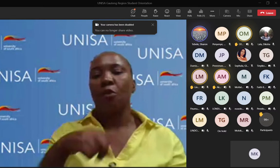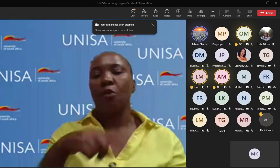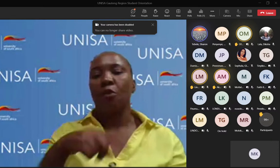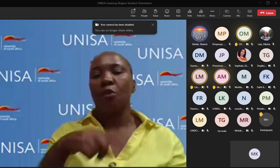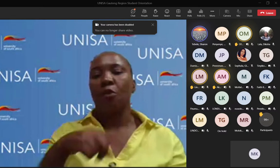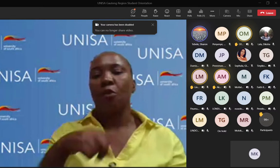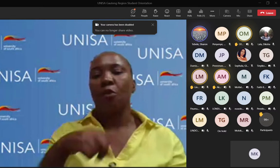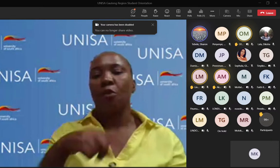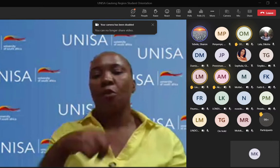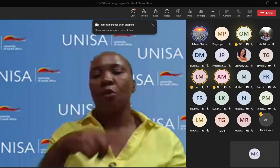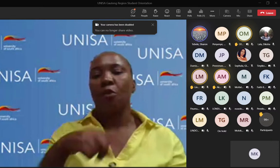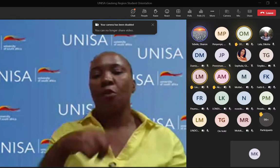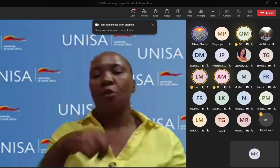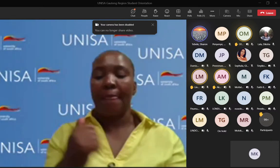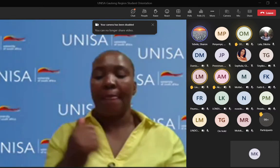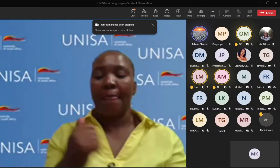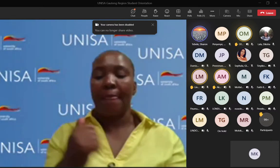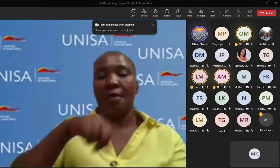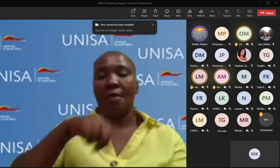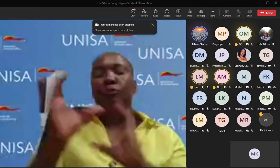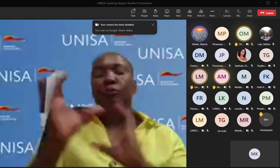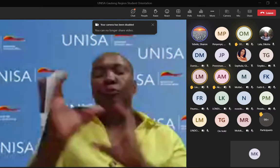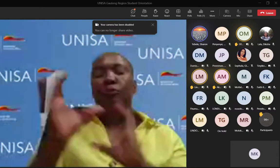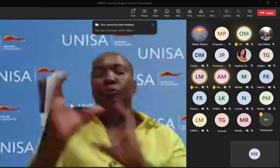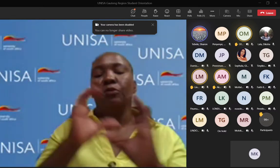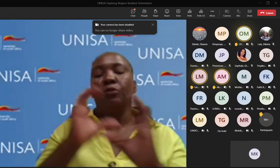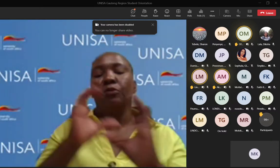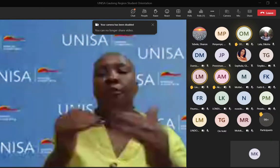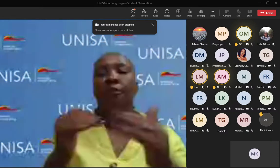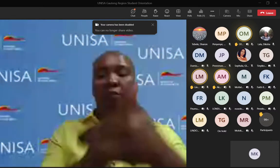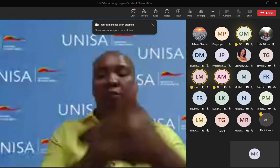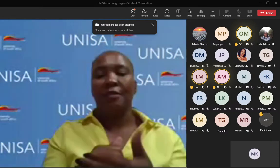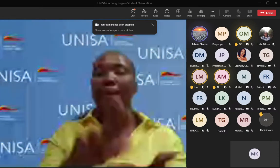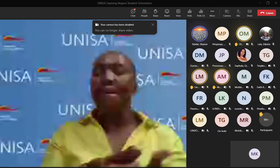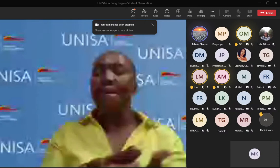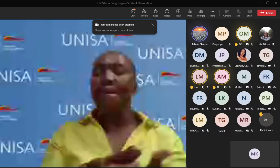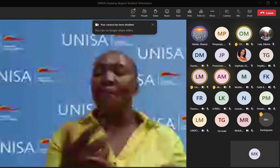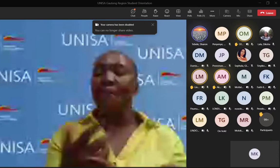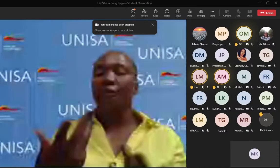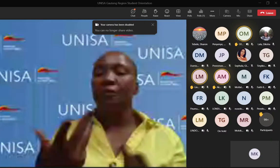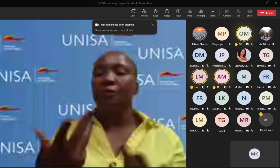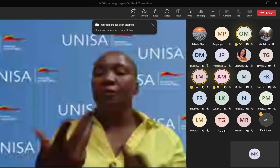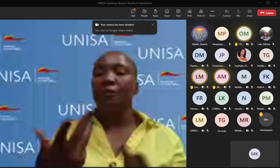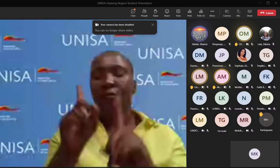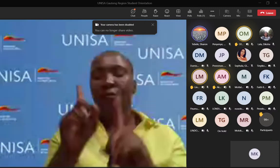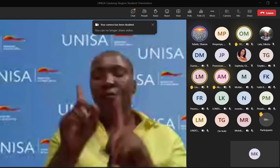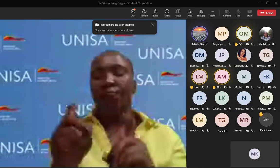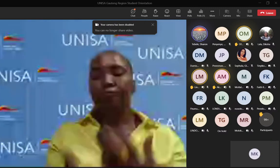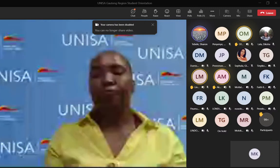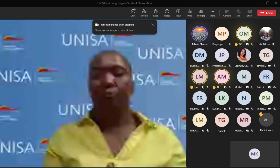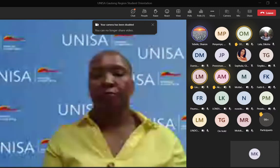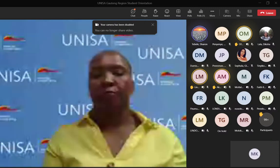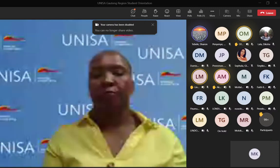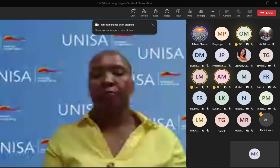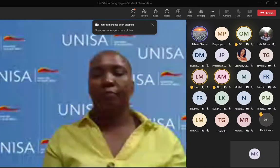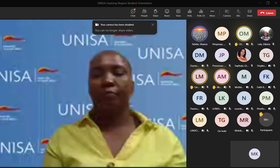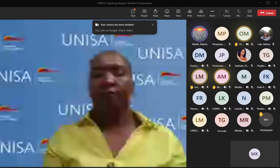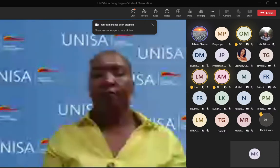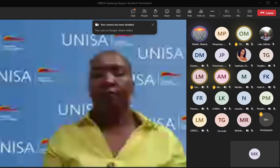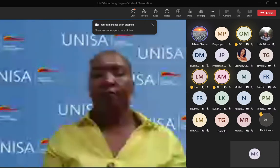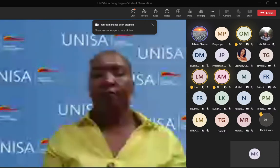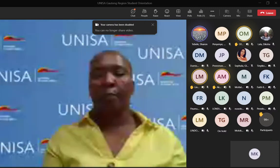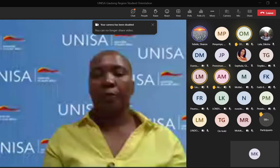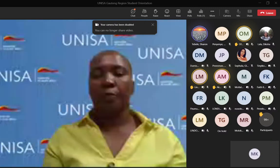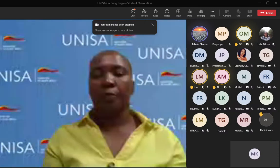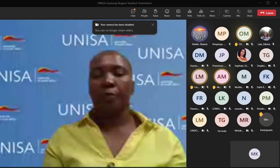I know the chats are flooding with questions um I mean more to the next presentation